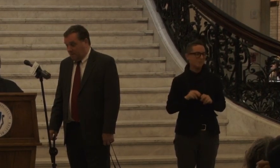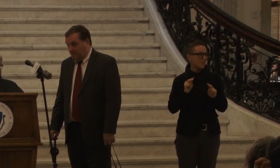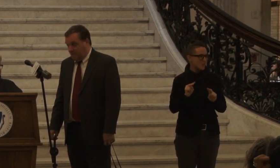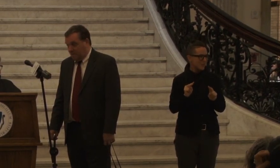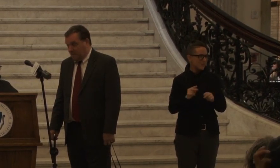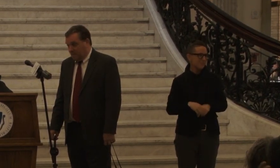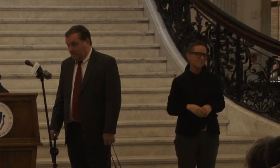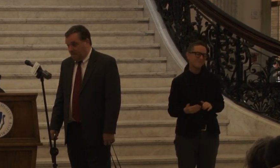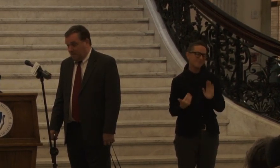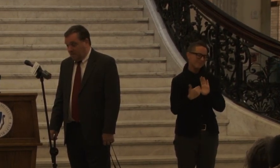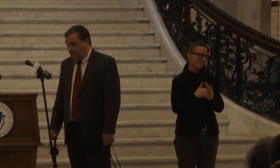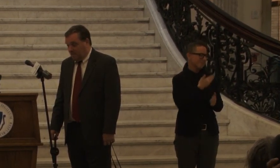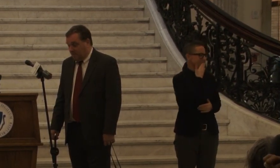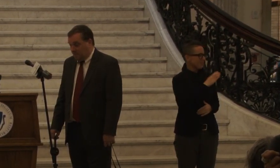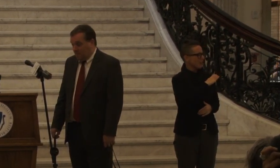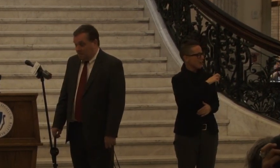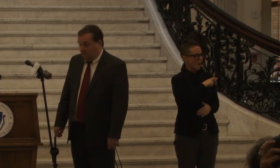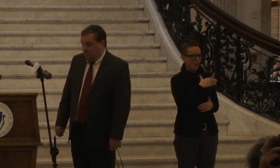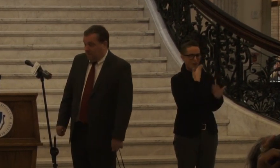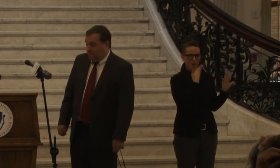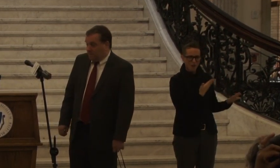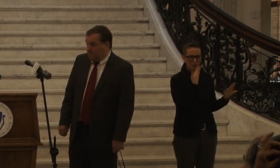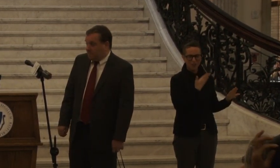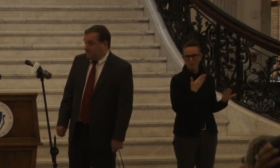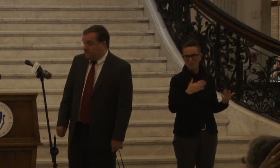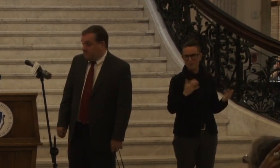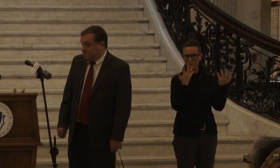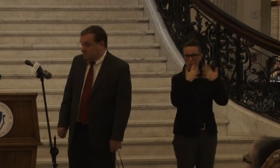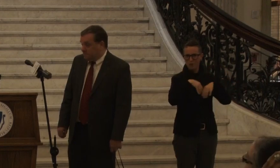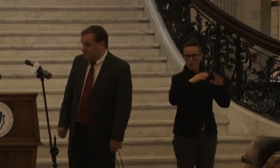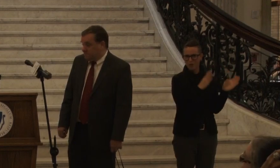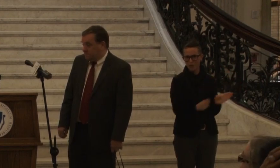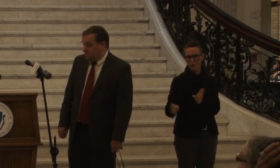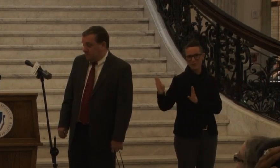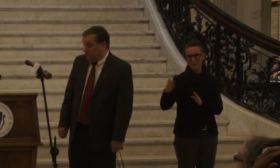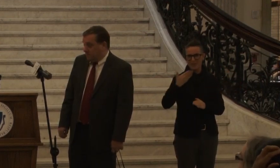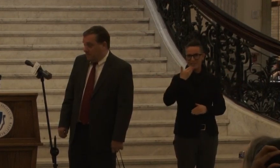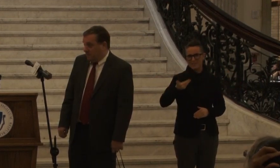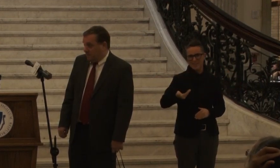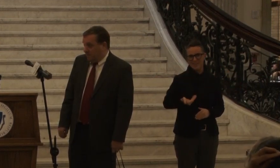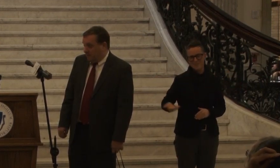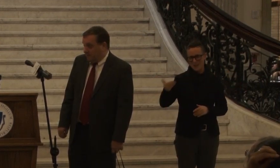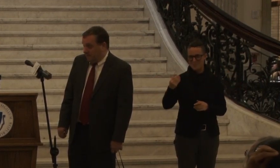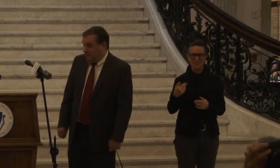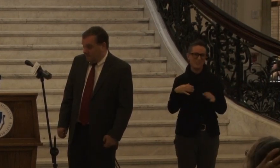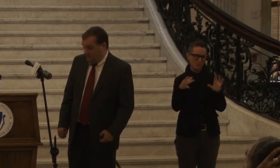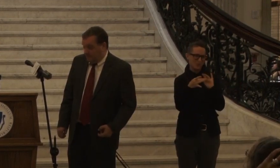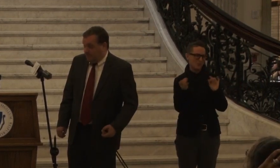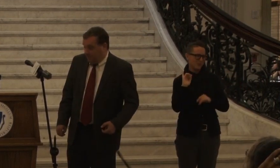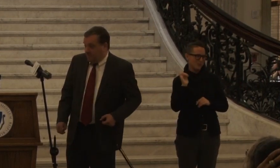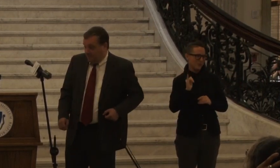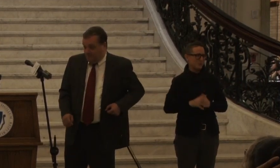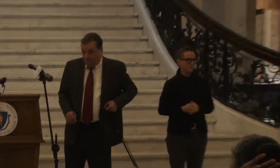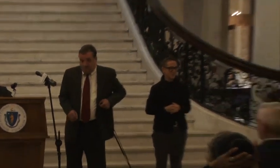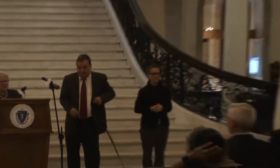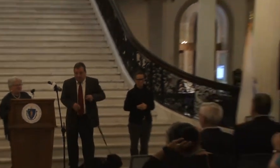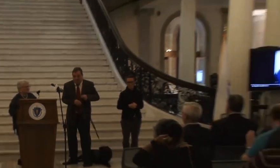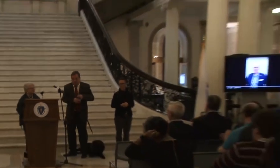And I just again want to thank Carl Richardson for putting this all together. And thank you for inviting me to say a few words.